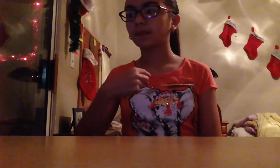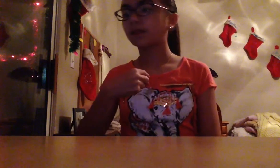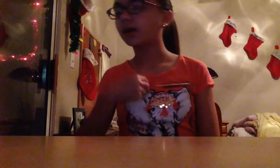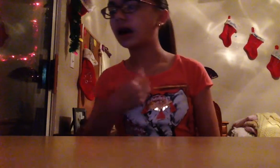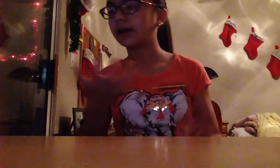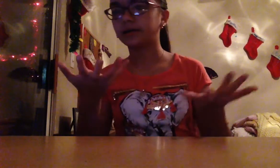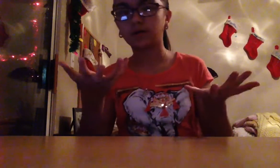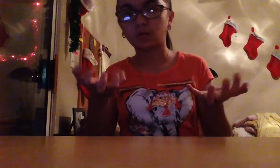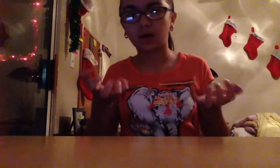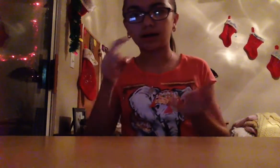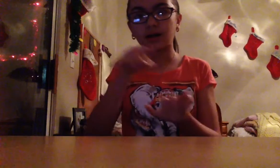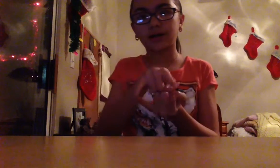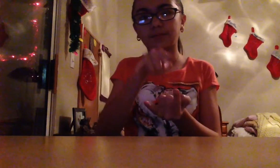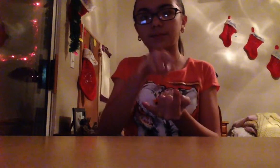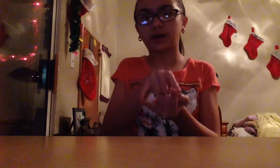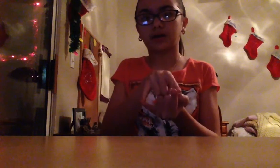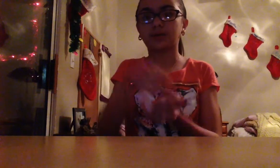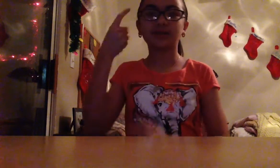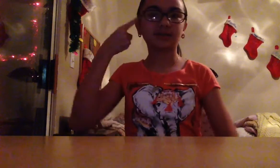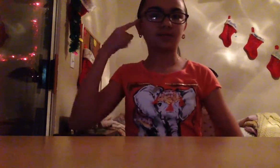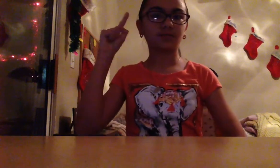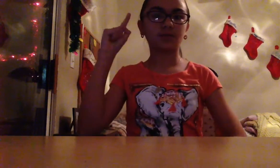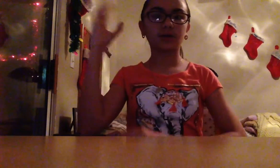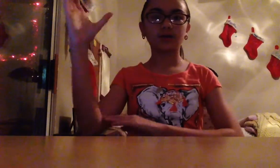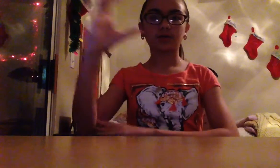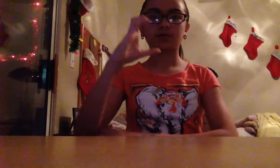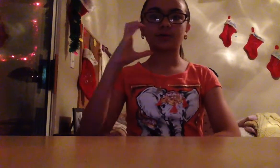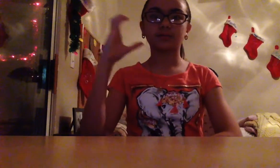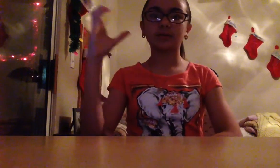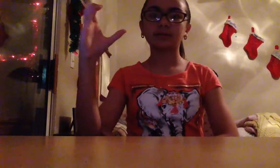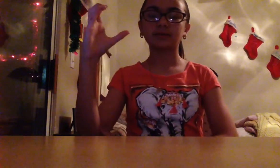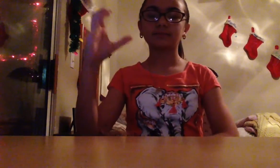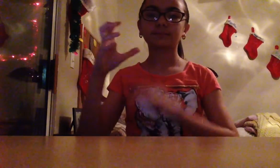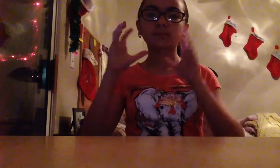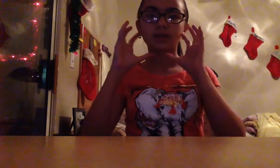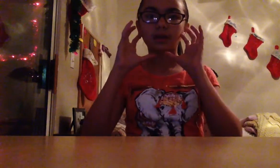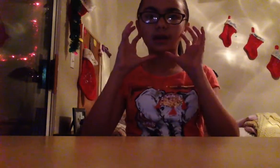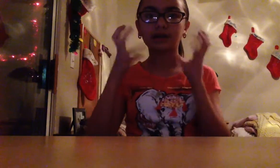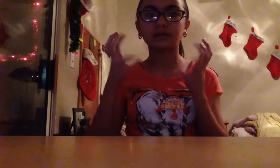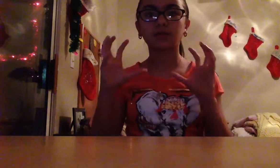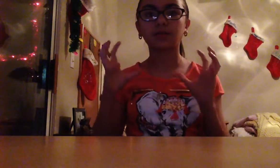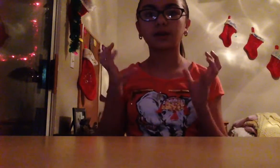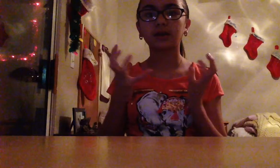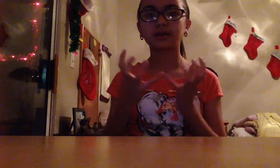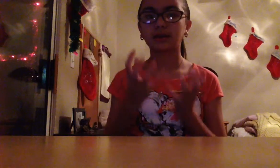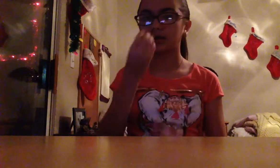I want a hippopotamus for Christmas. I don't think Santa